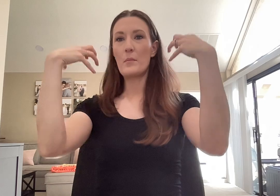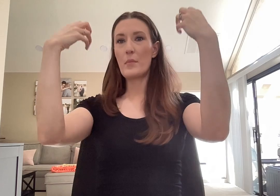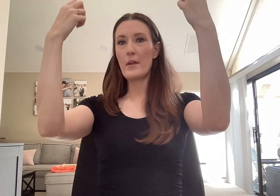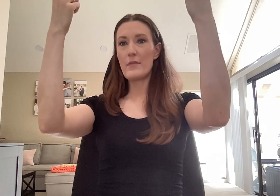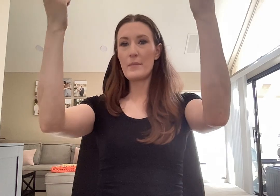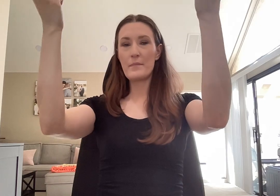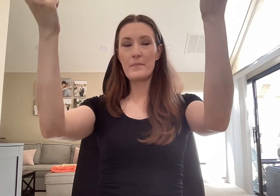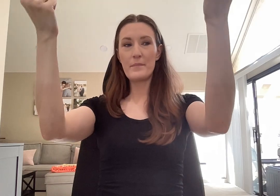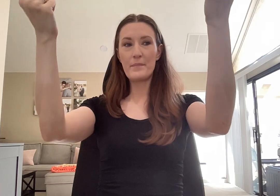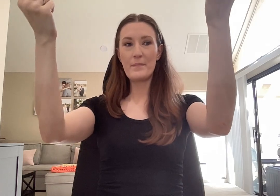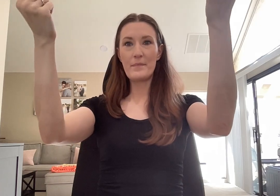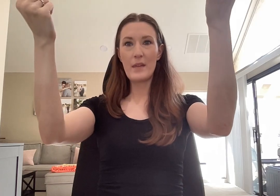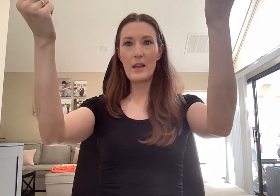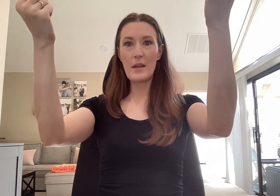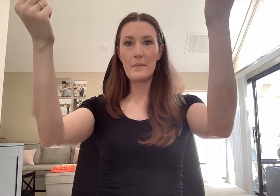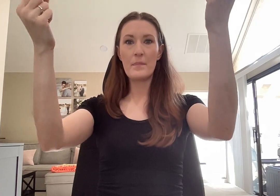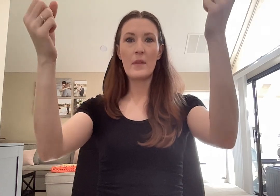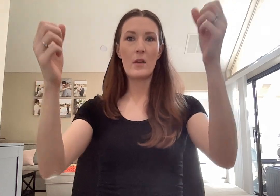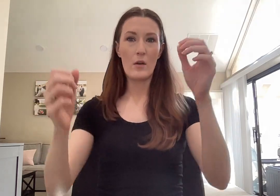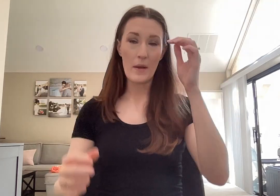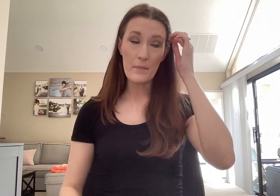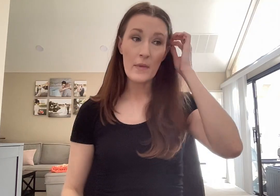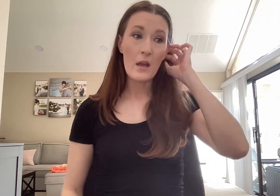brave. Okay.